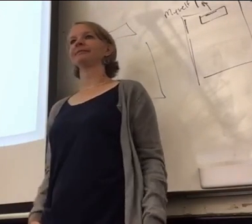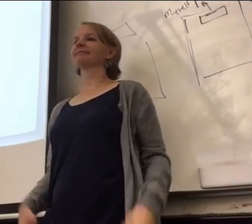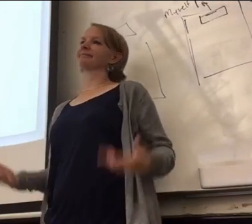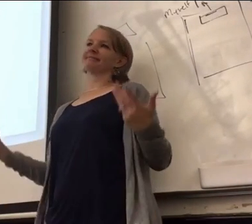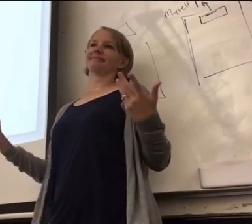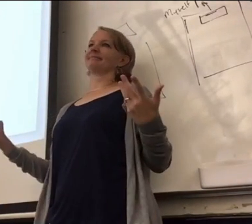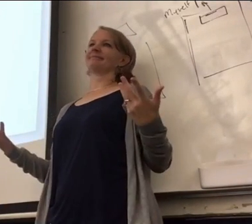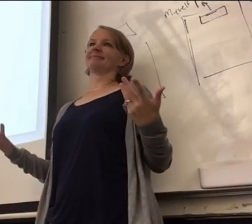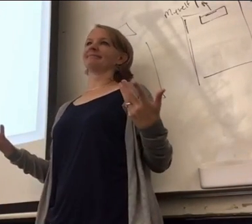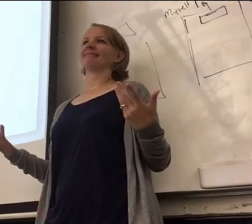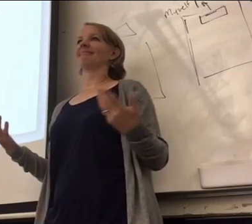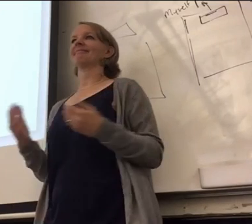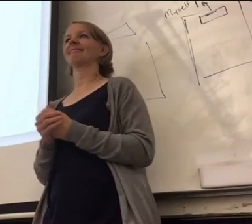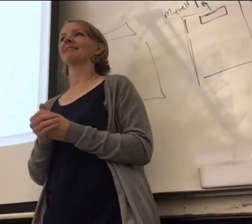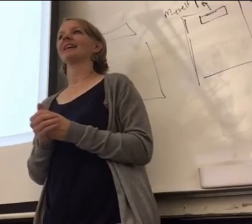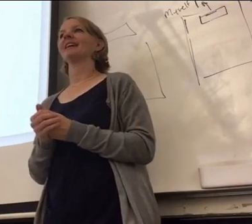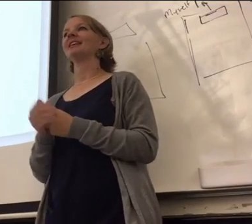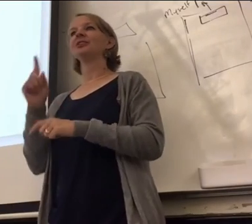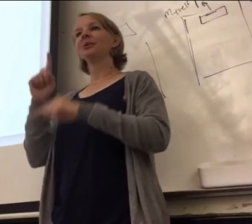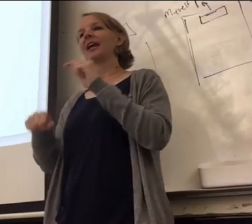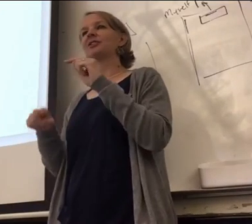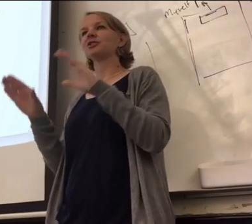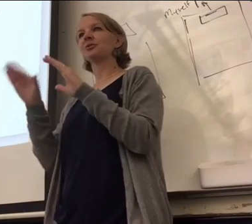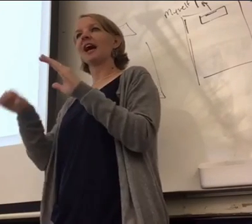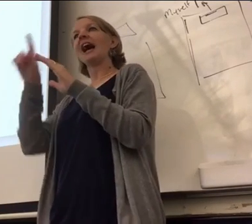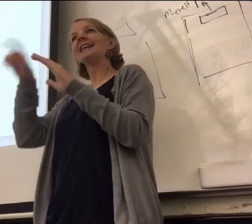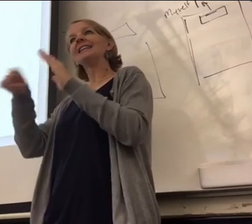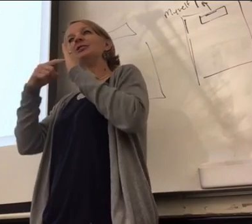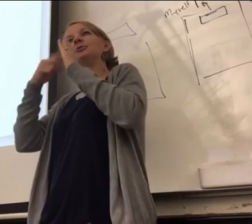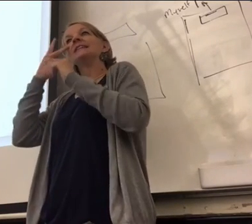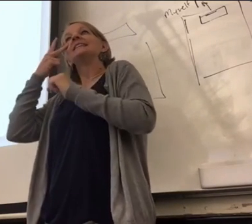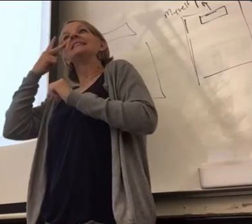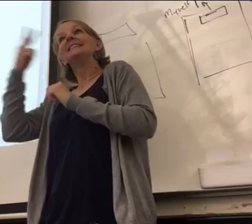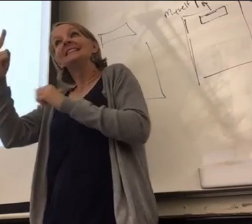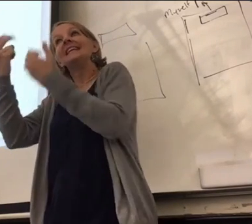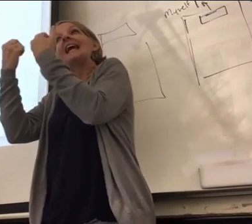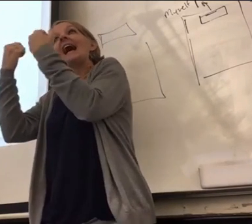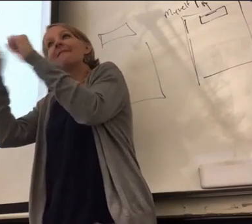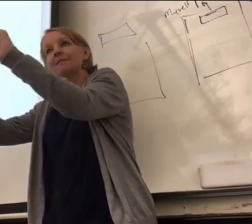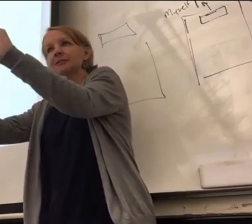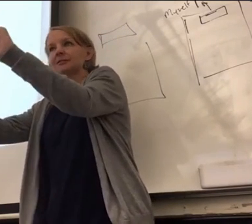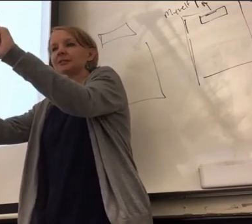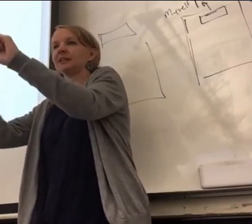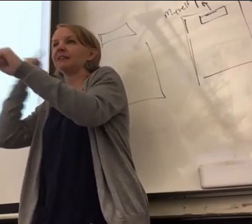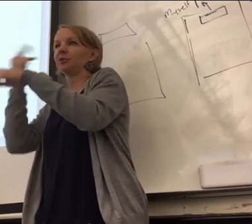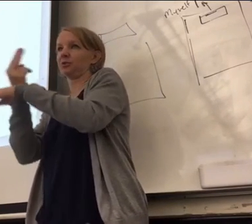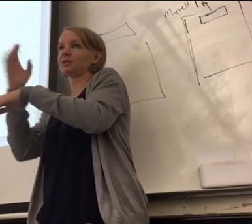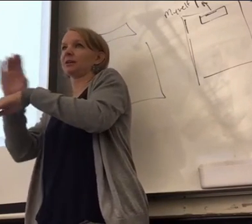Times New Roman 12-point font and printing it out. Do you understand? Put effort in,